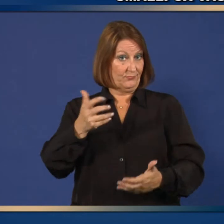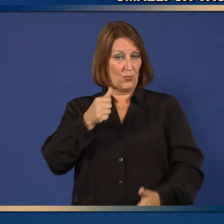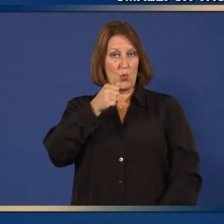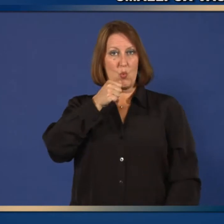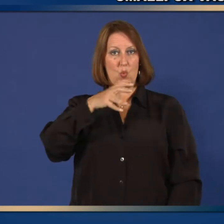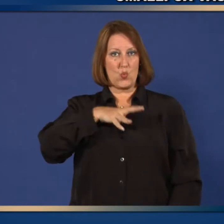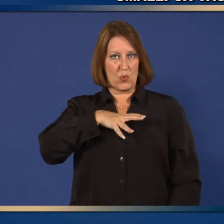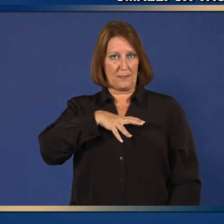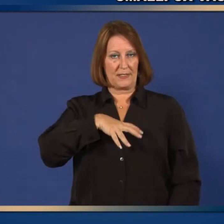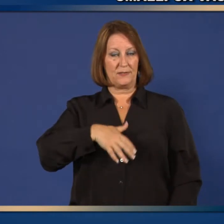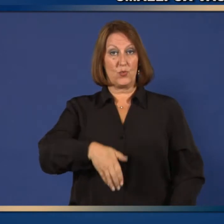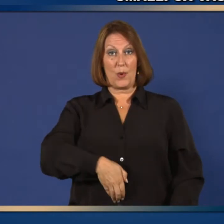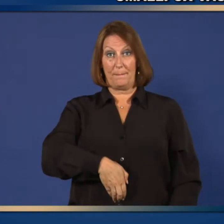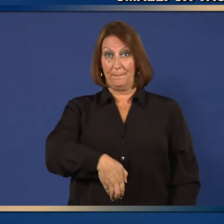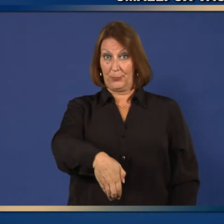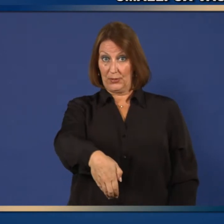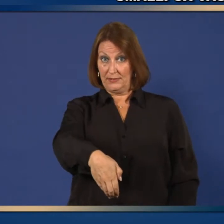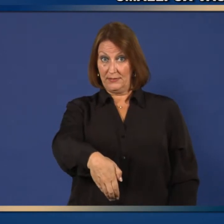breastfeeding.